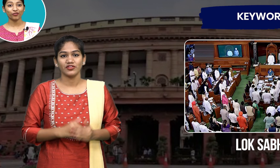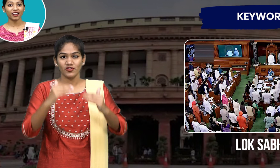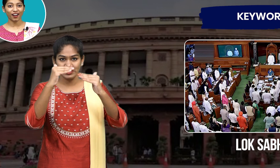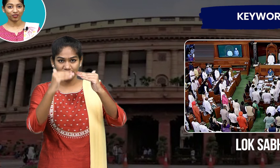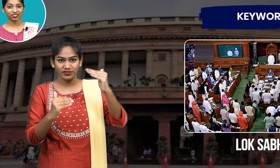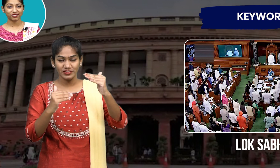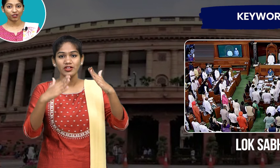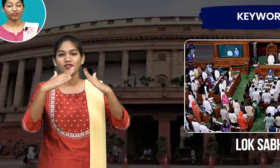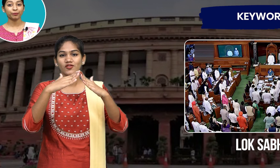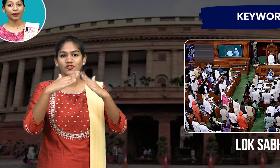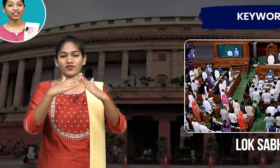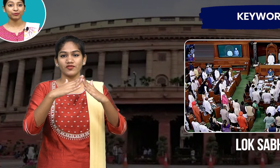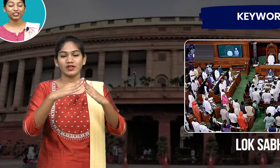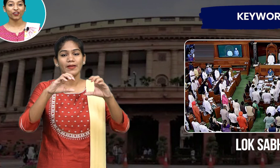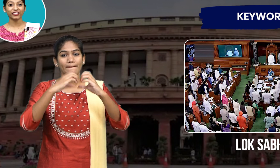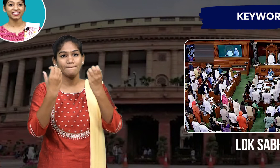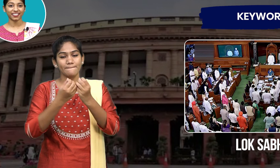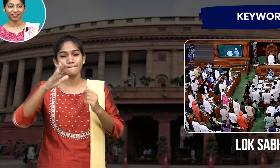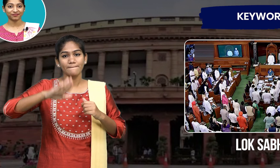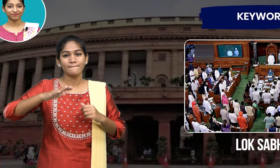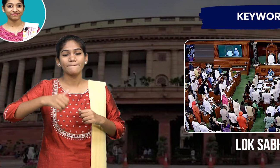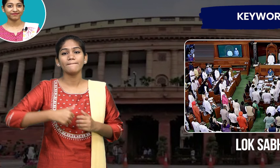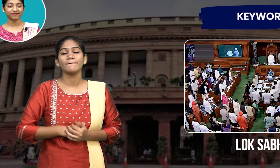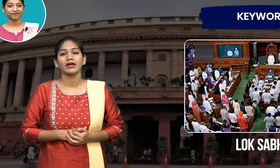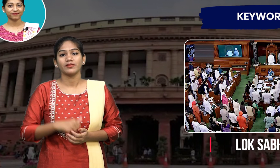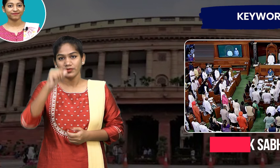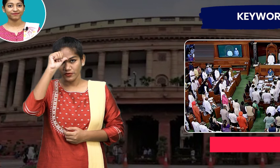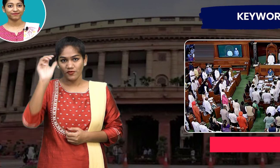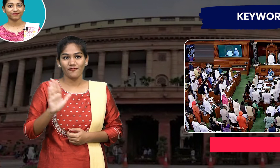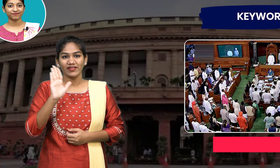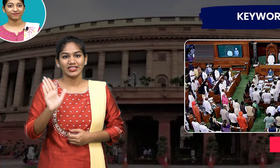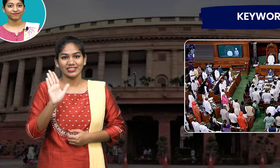The lower house of the Parliament of India.